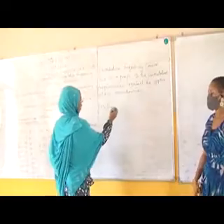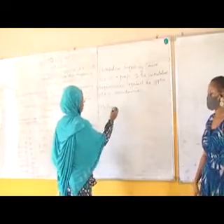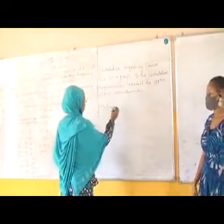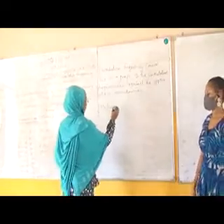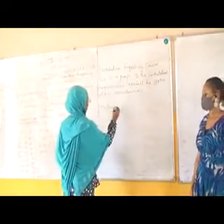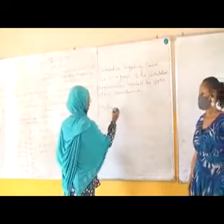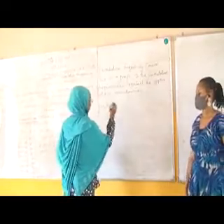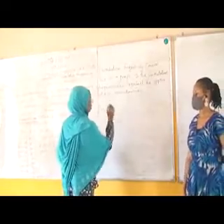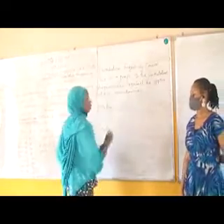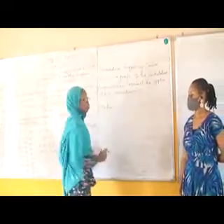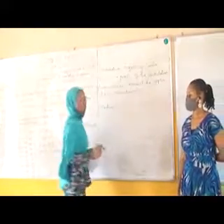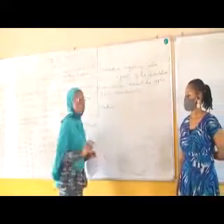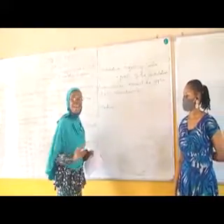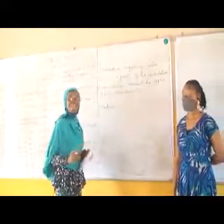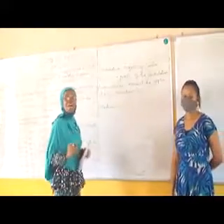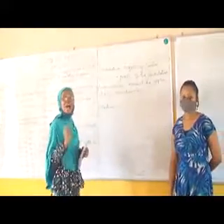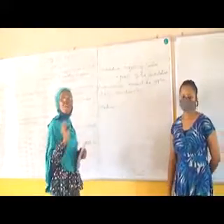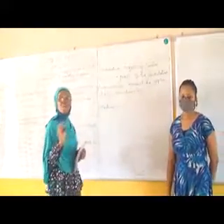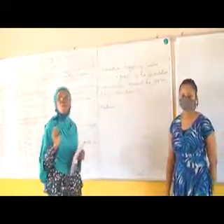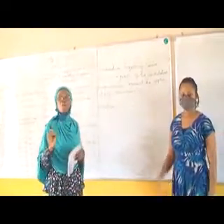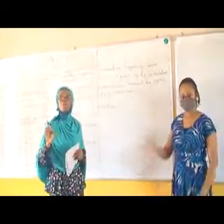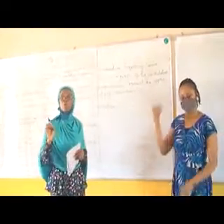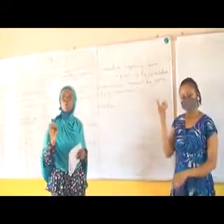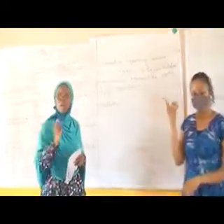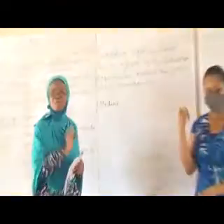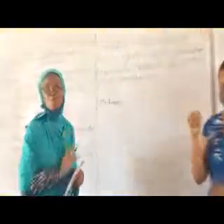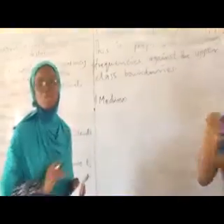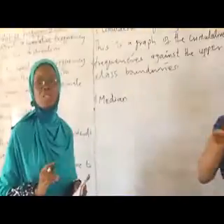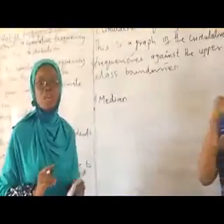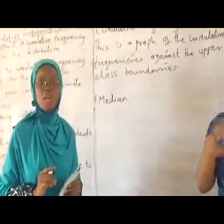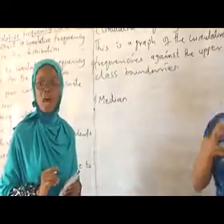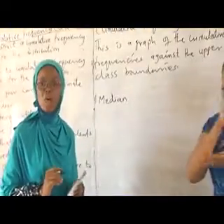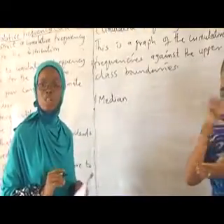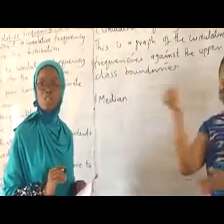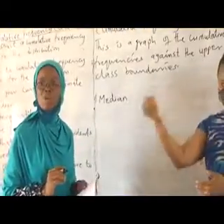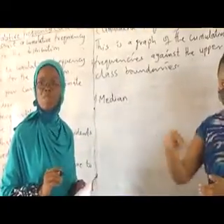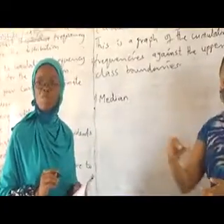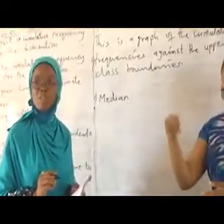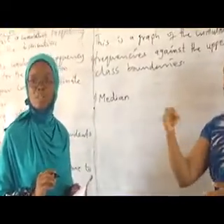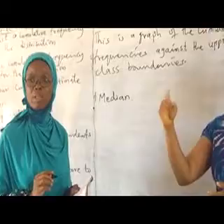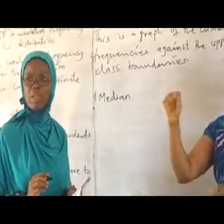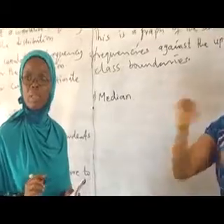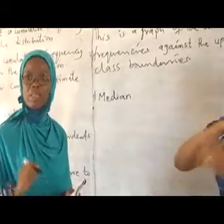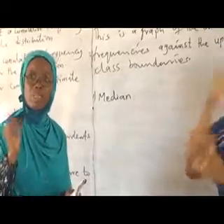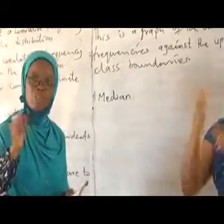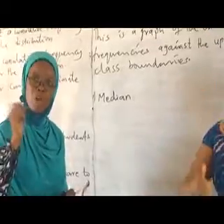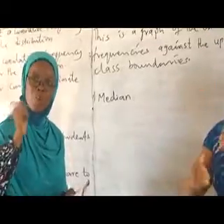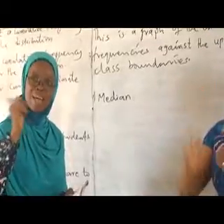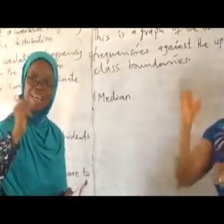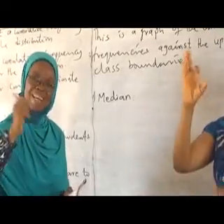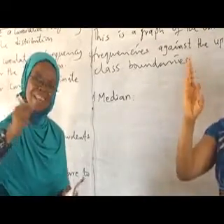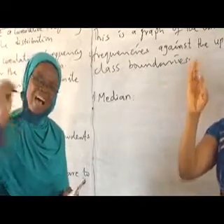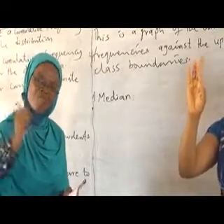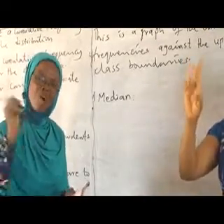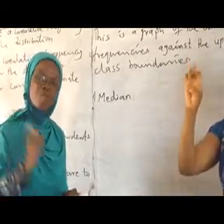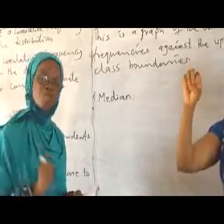So to get the median is half of the total frequency. And what is the total frequency? The middle